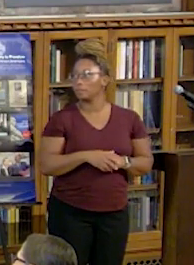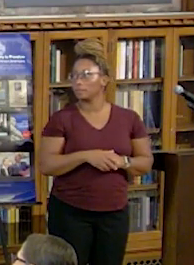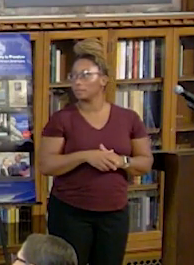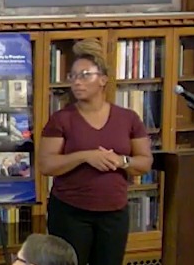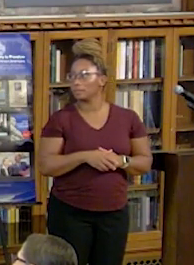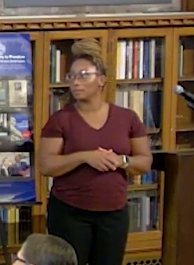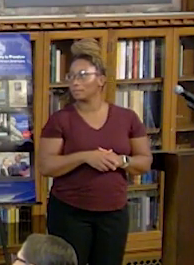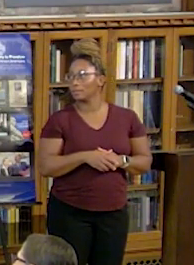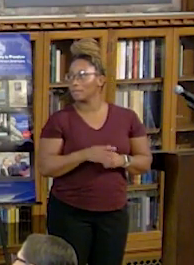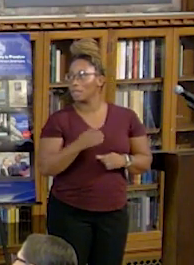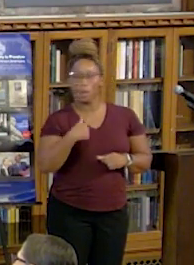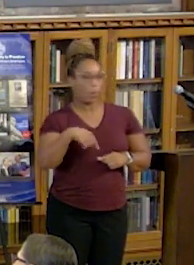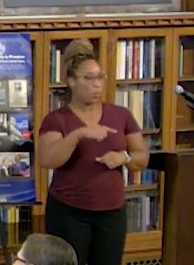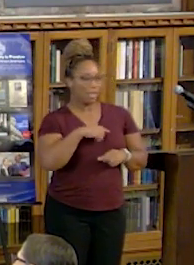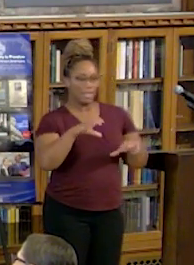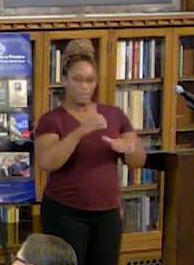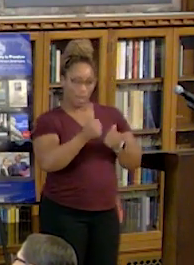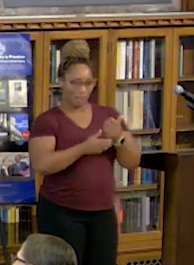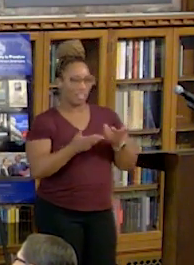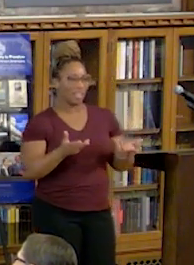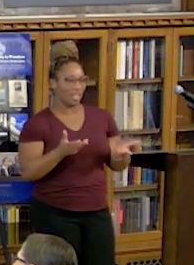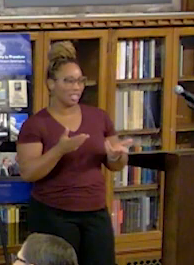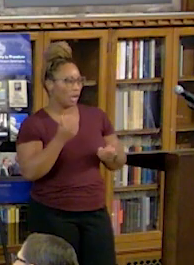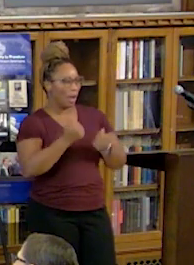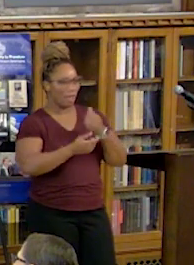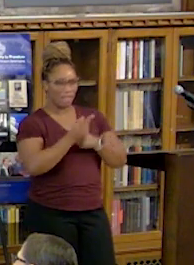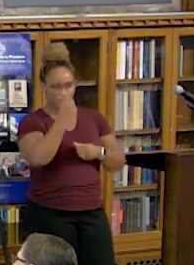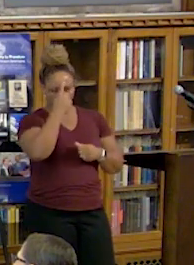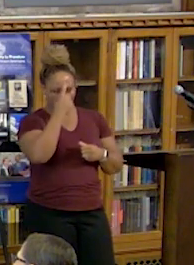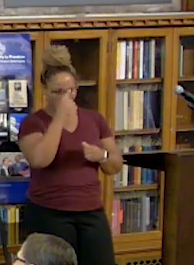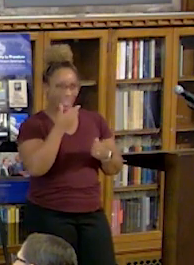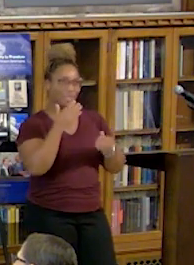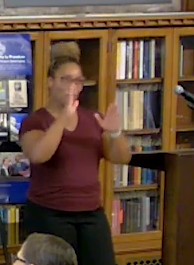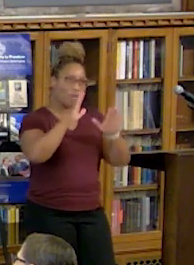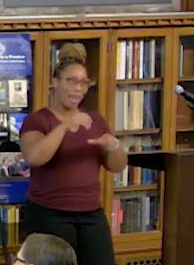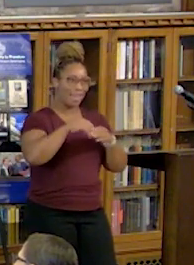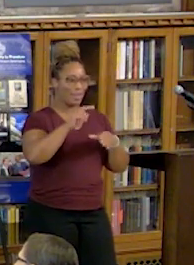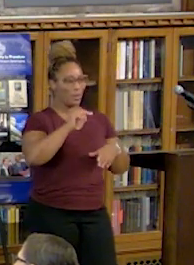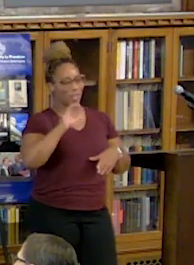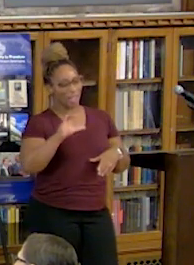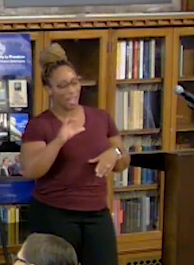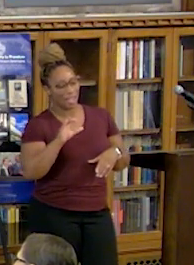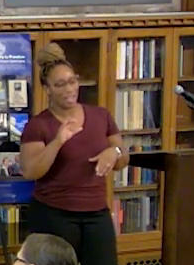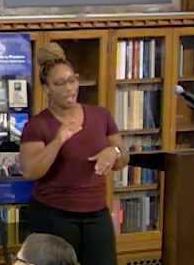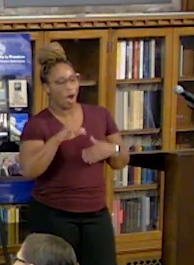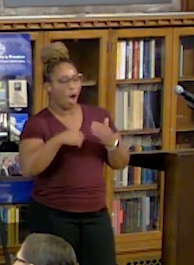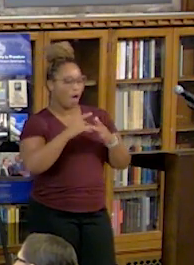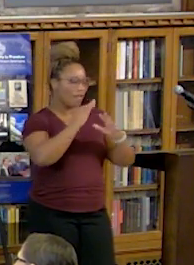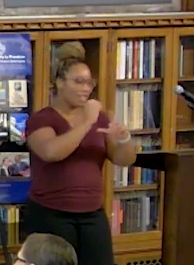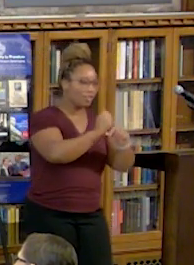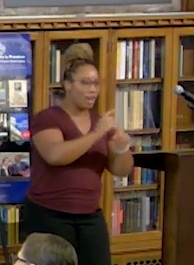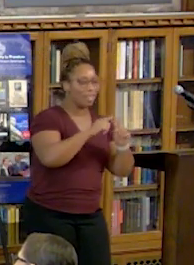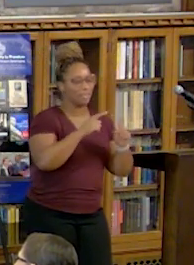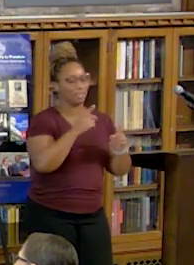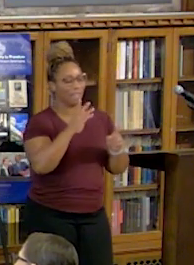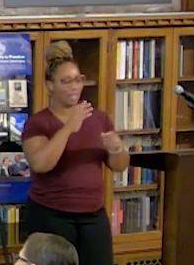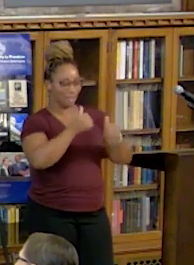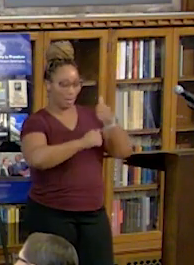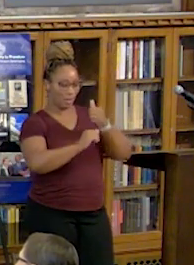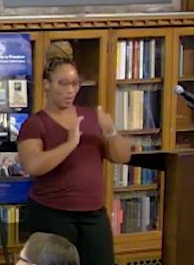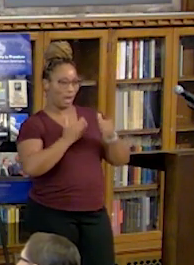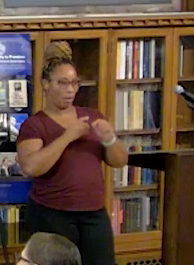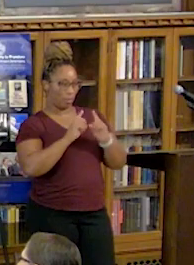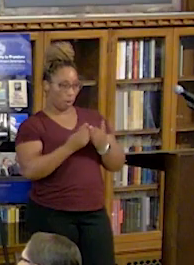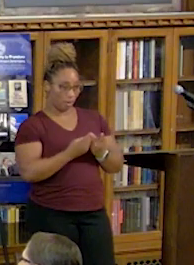um we do everything so everything you could think that's great in North Carolina all of the attractions all of that falls under